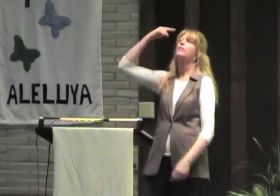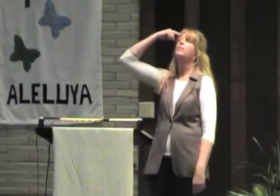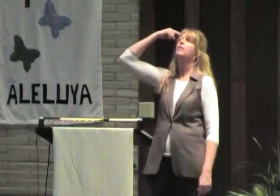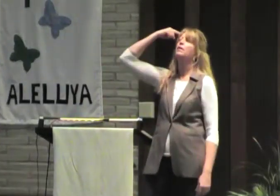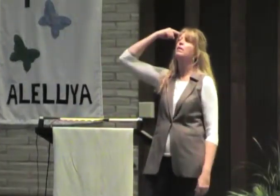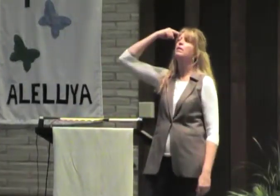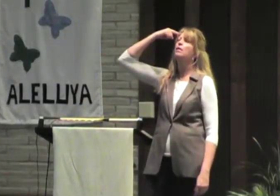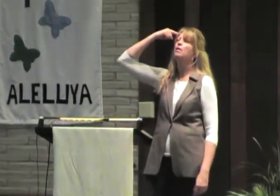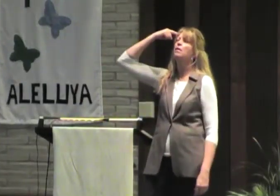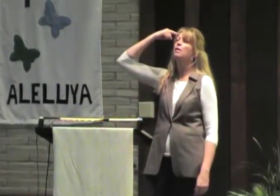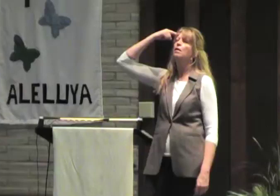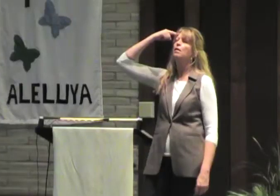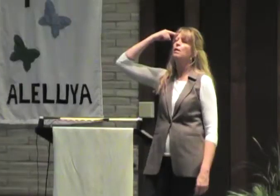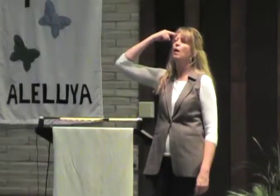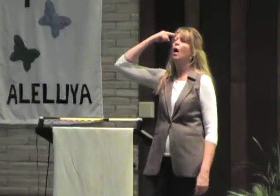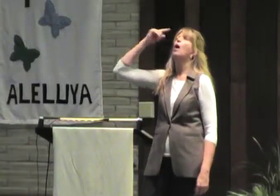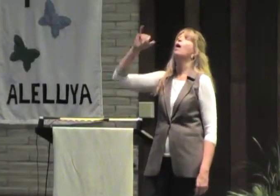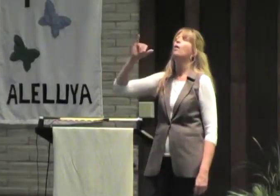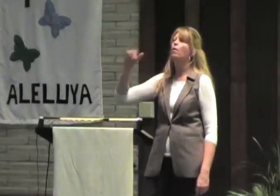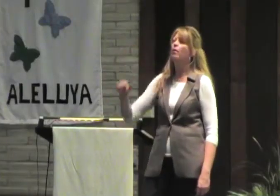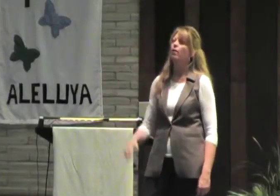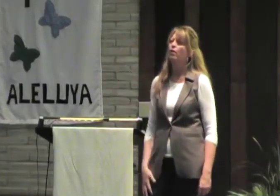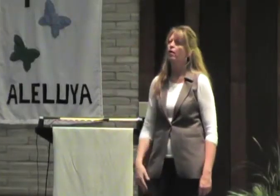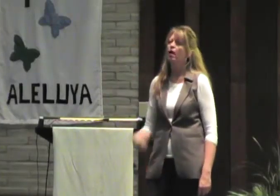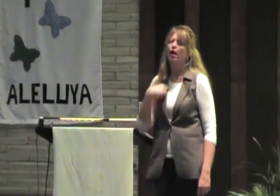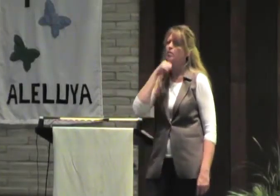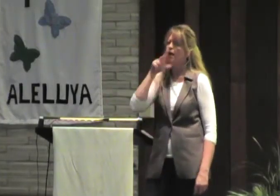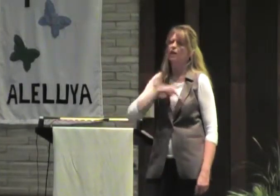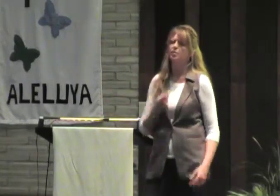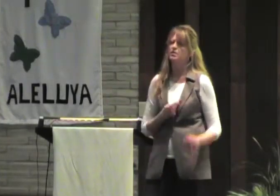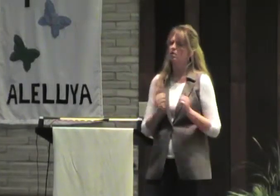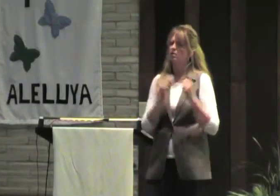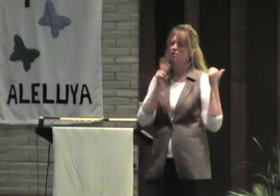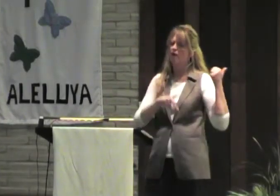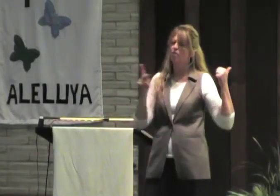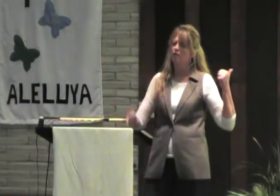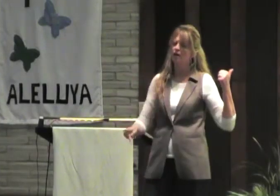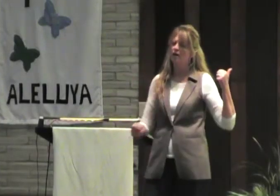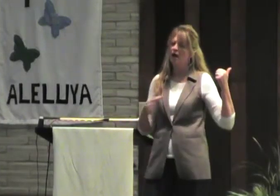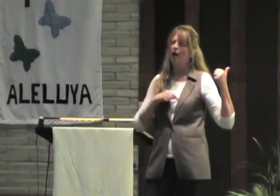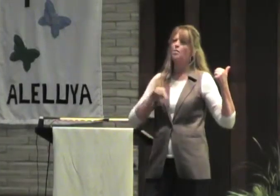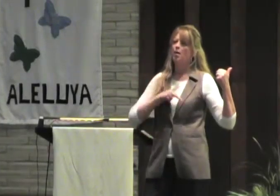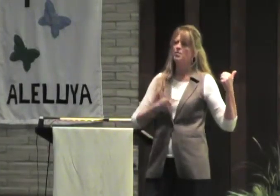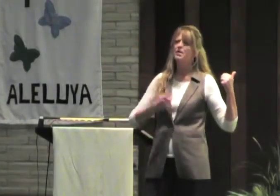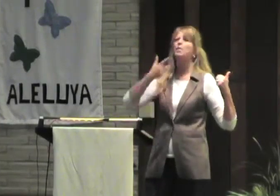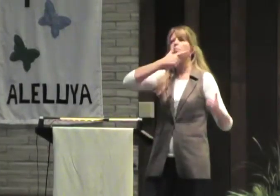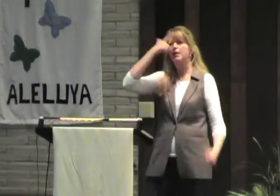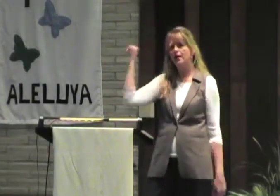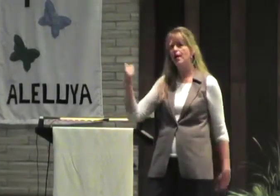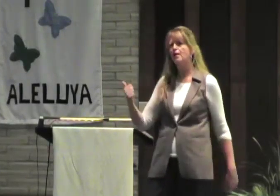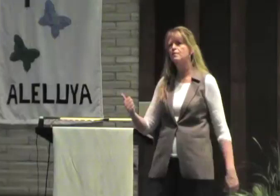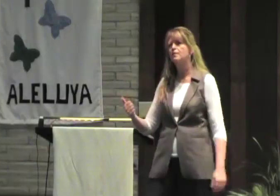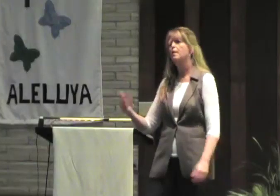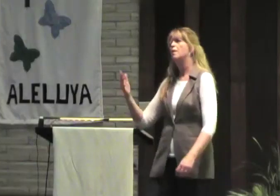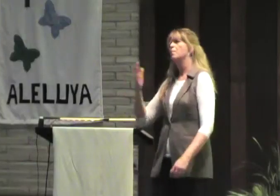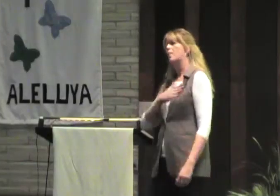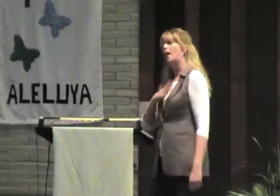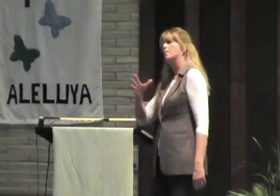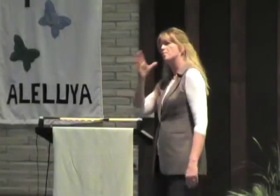hang on, if you go back, you can go back and think, oh, okay, I'm not upset with the PowerPoint, I'm upset